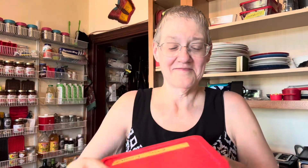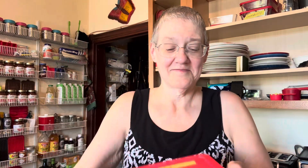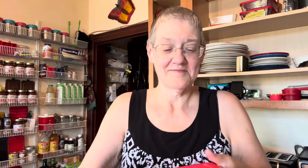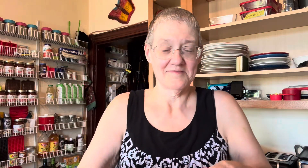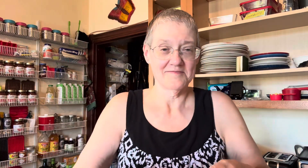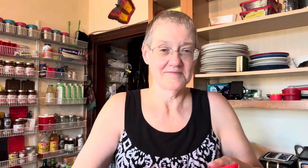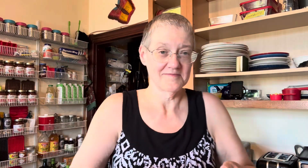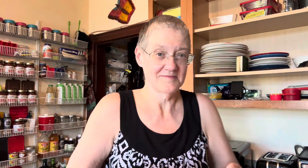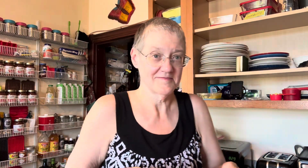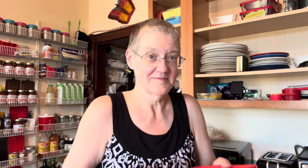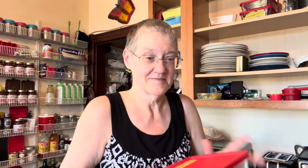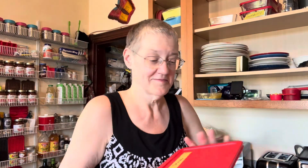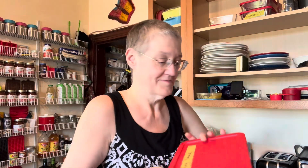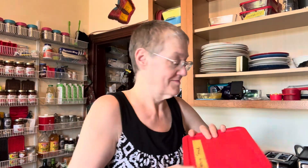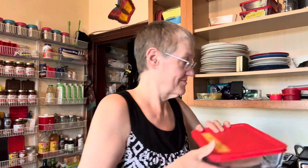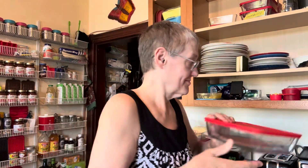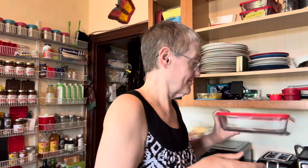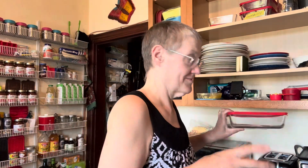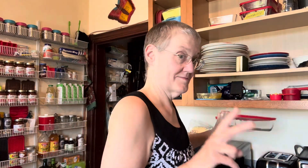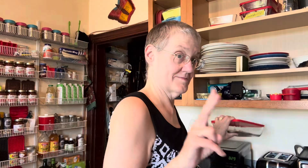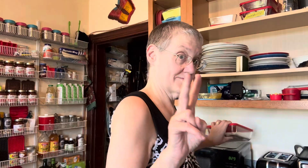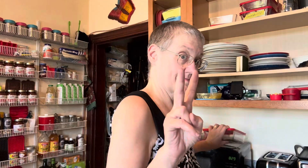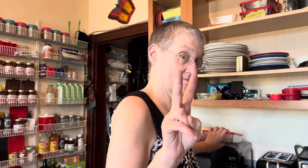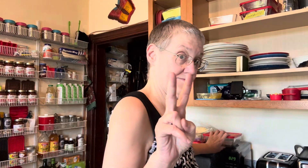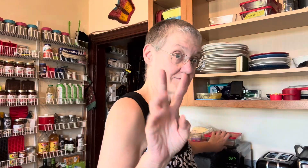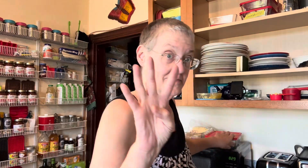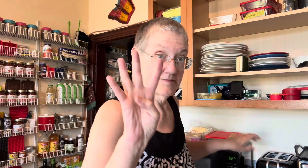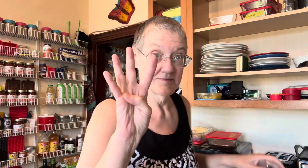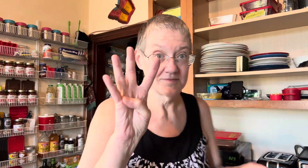net carbs each, making them 8 grams of net carbs.